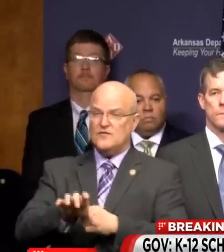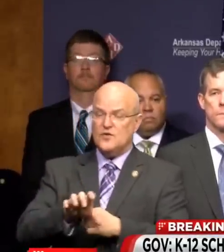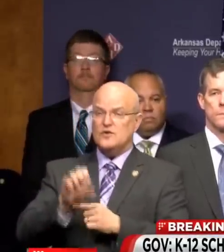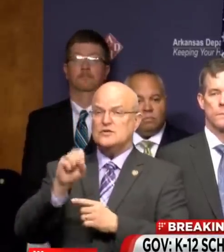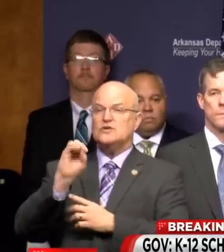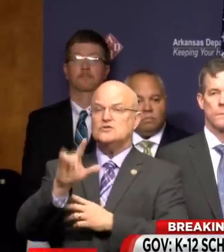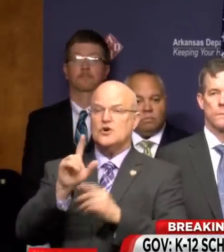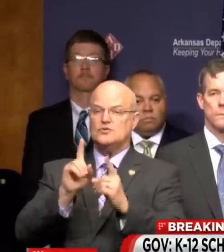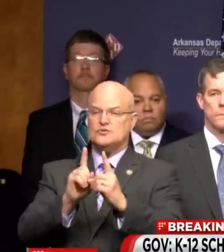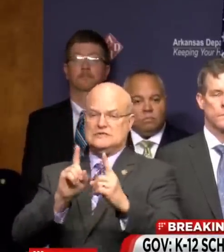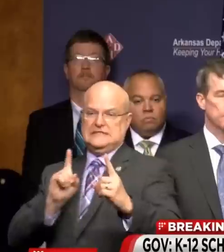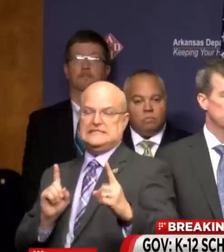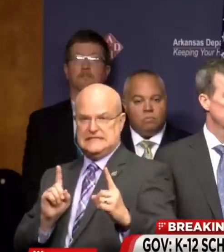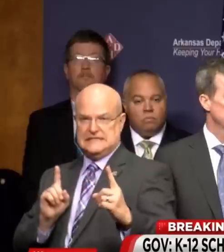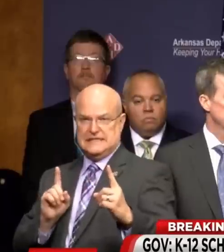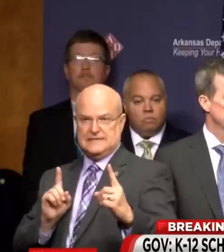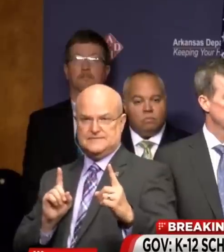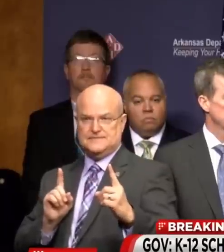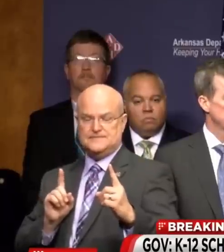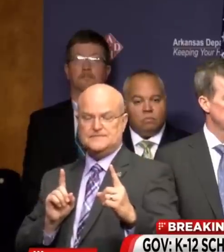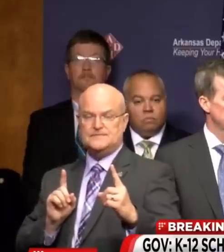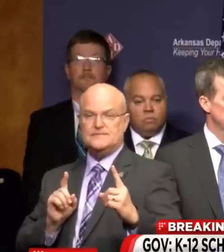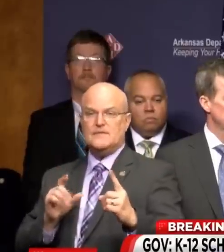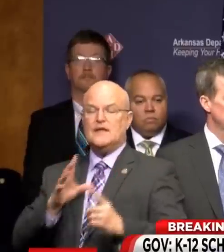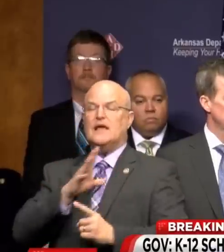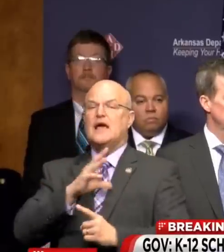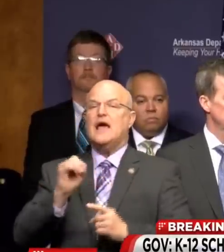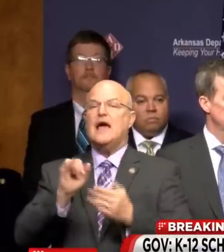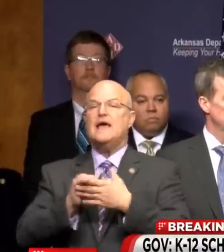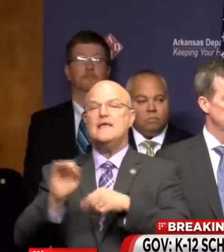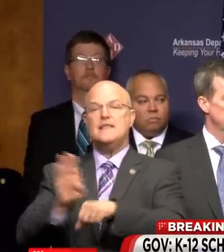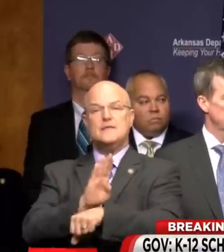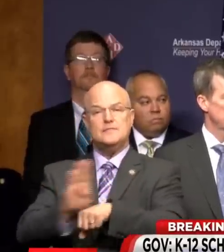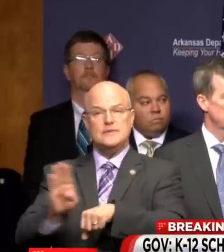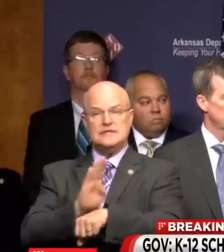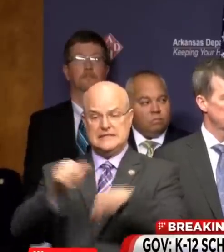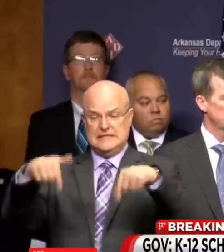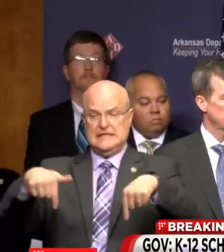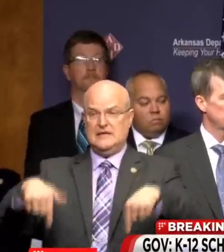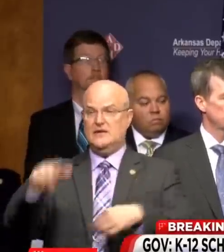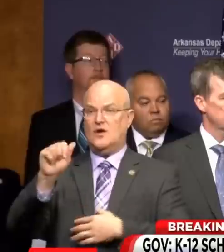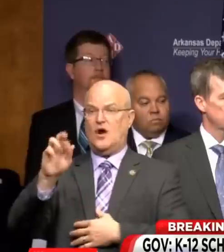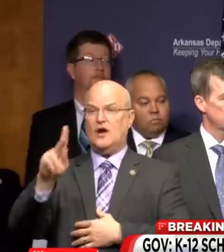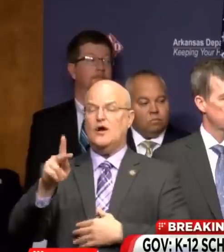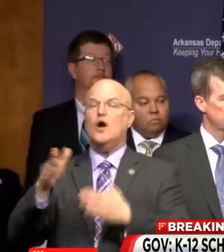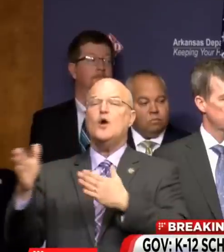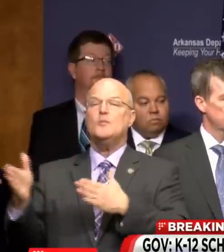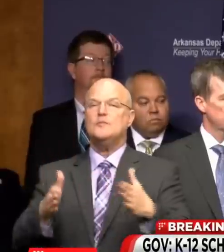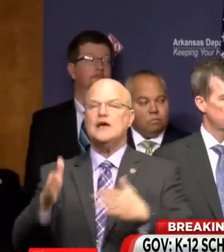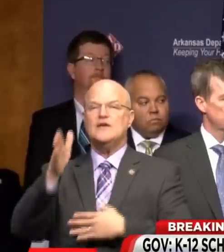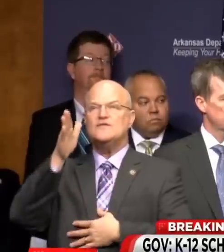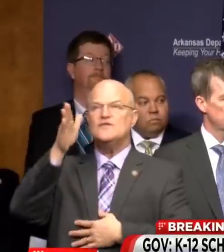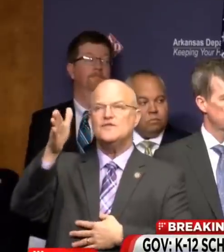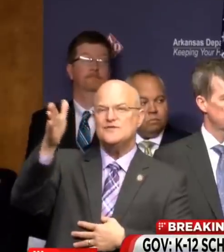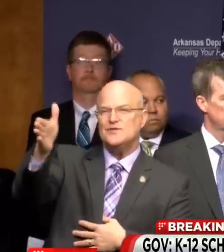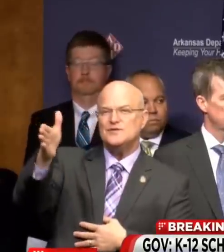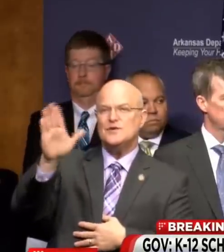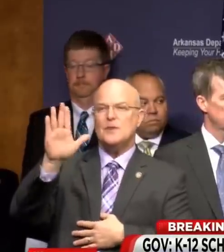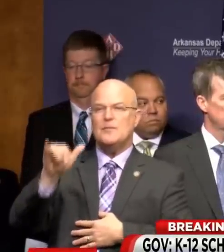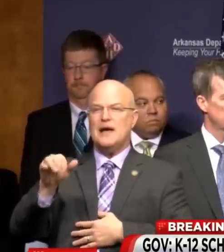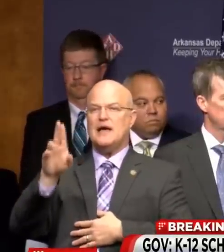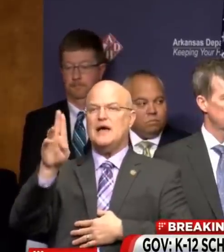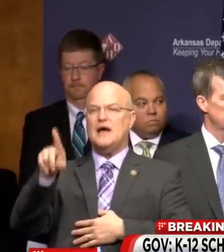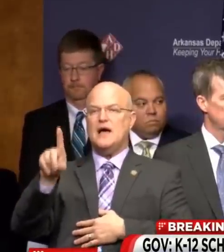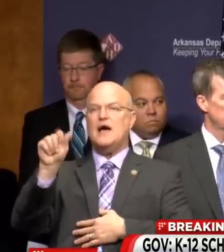social distancing. And the businesses in Arkansas should plan for the future by